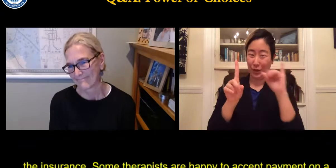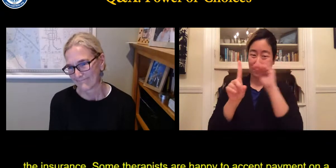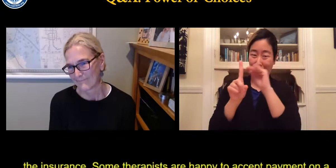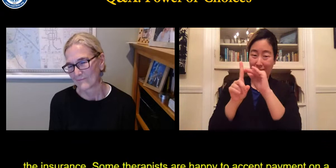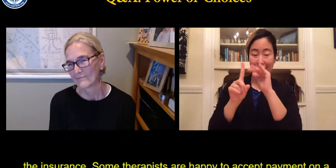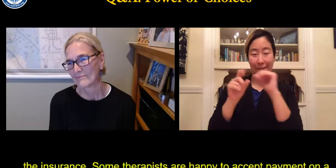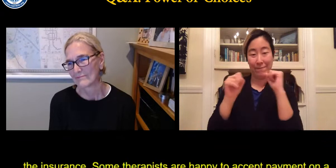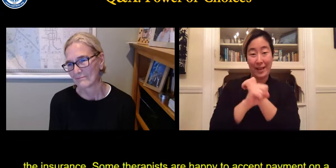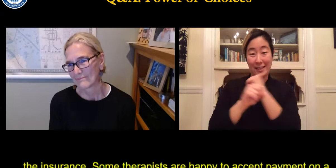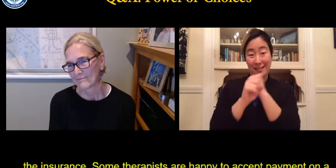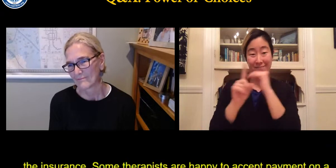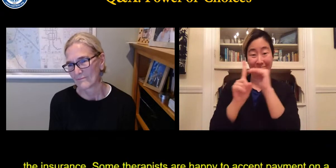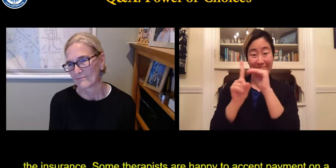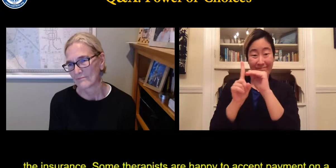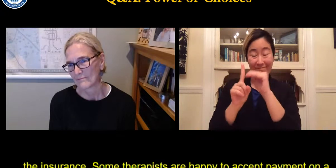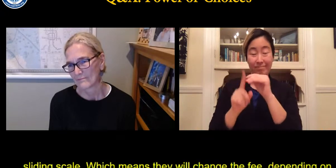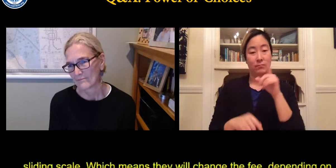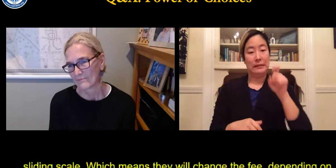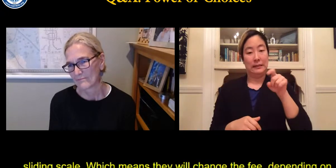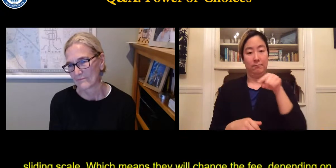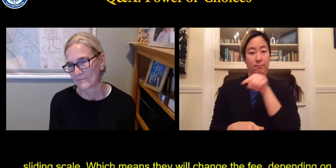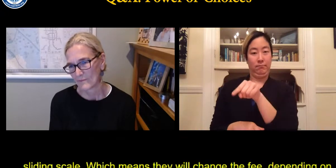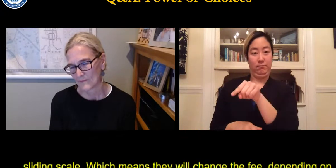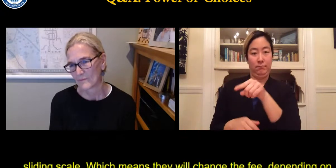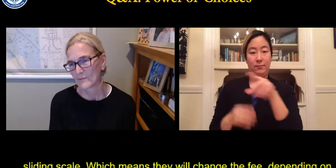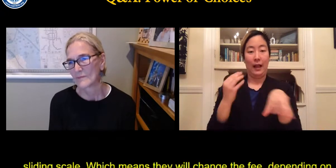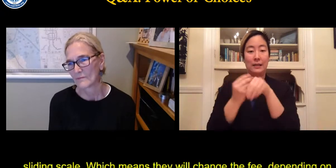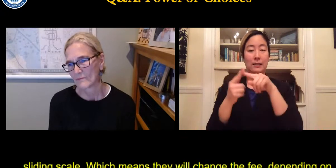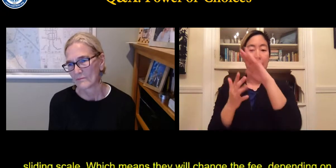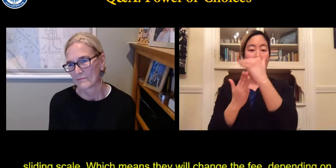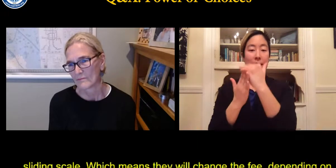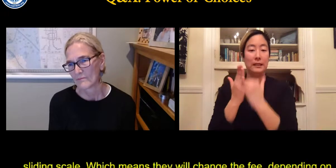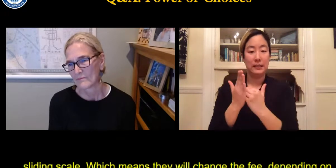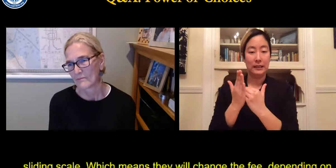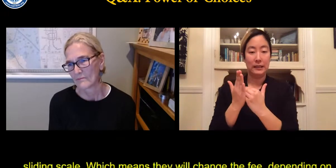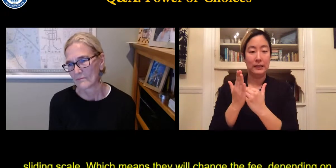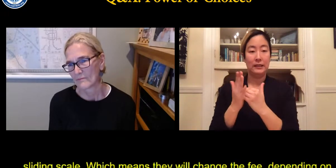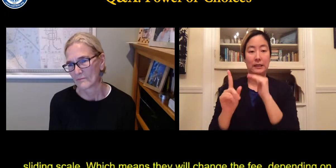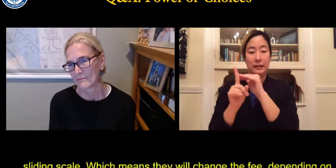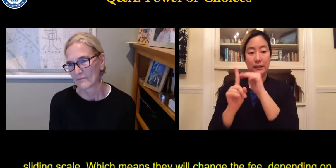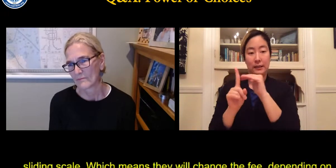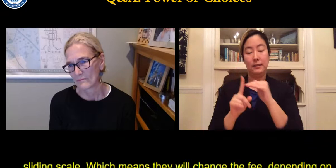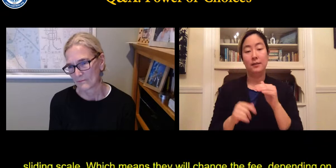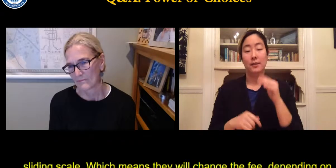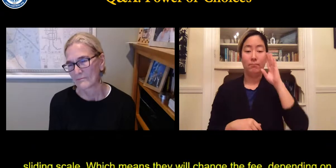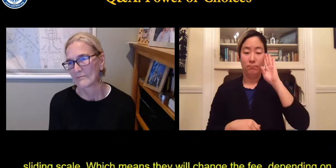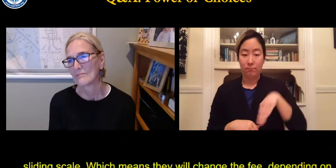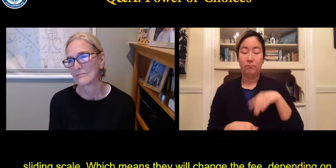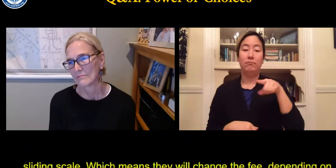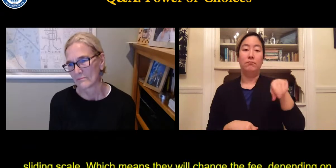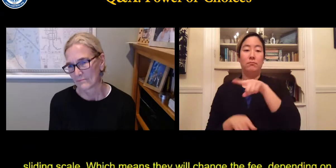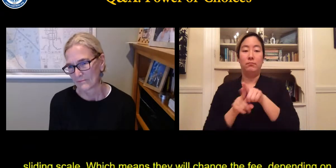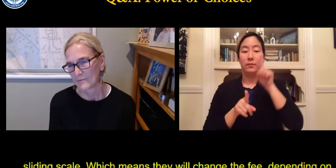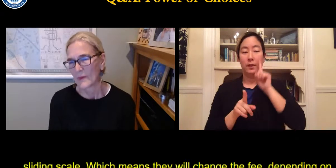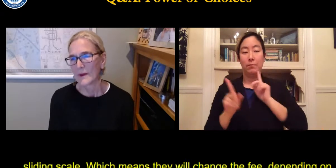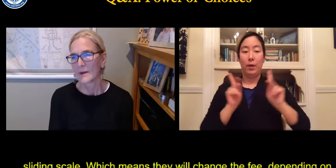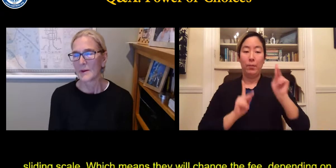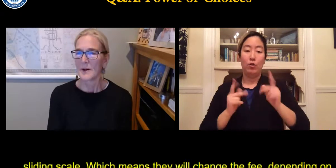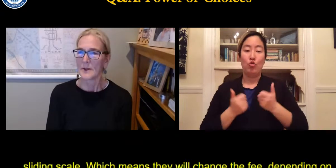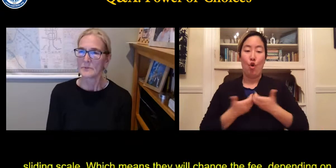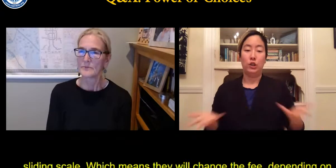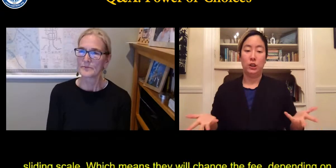plan. And really, that depends on the therapist. But what's most critical is that you reach out to their insurance company